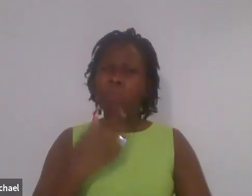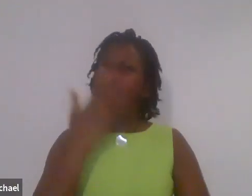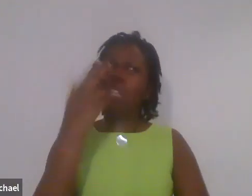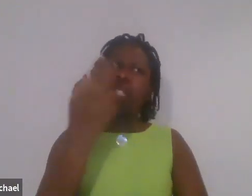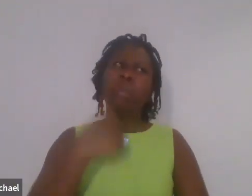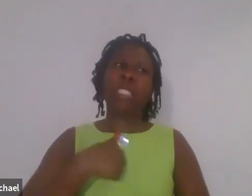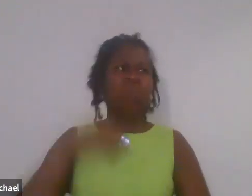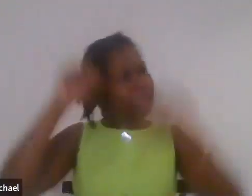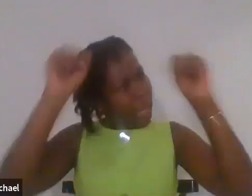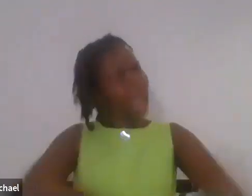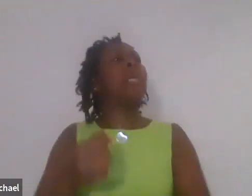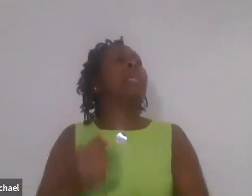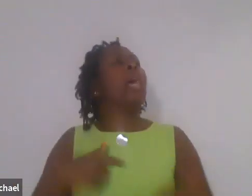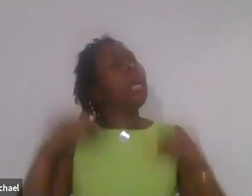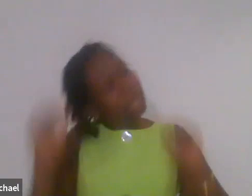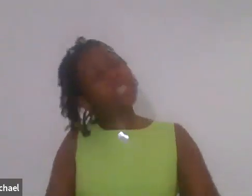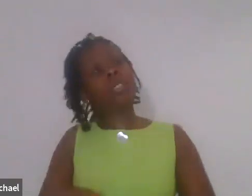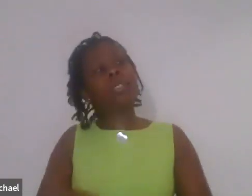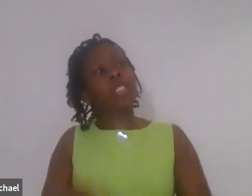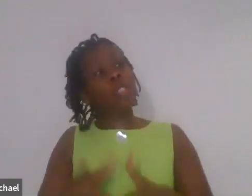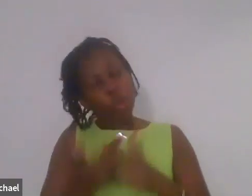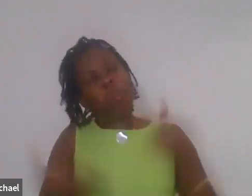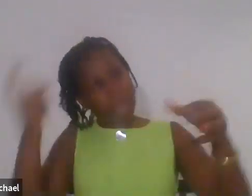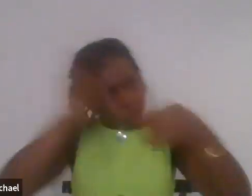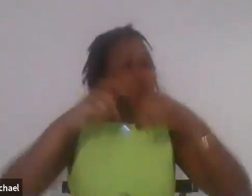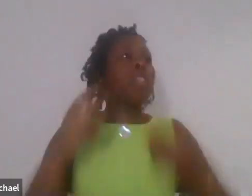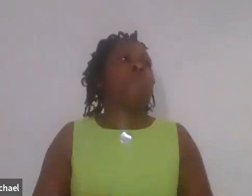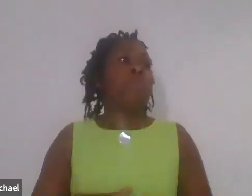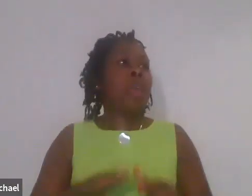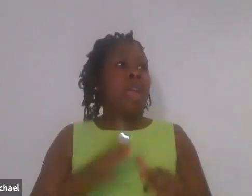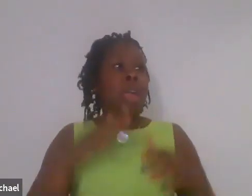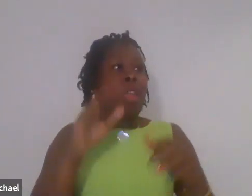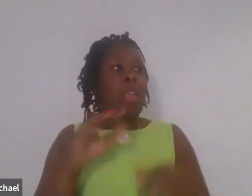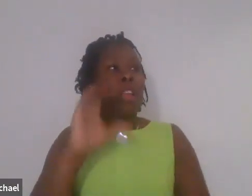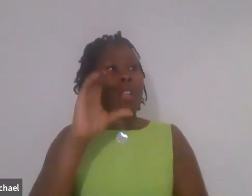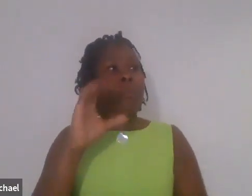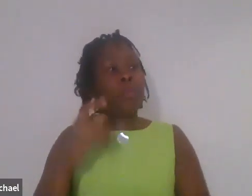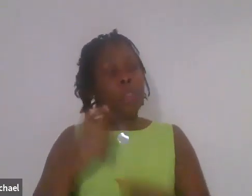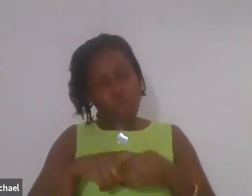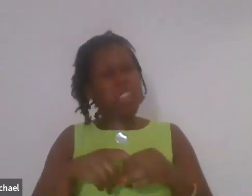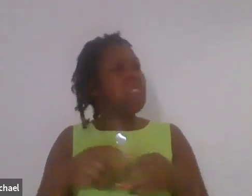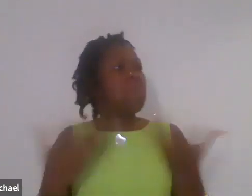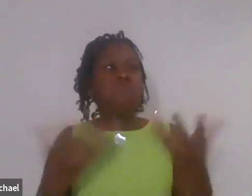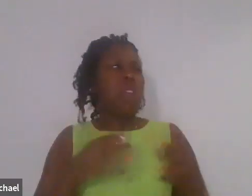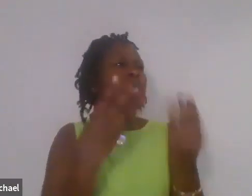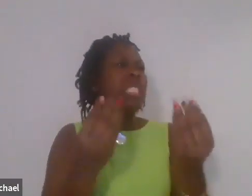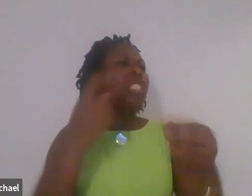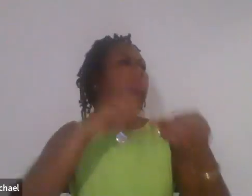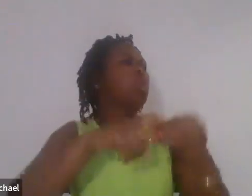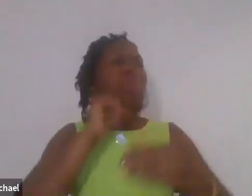to just watch, and I asked myself, and I told myself, I can. So I asked if I could join in. And